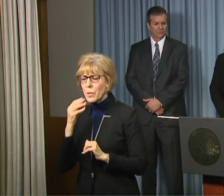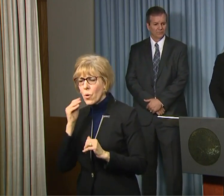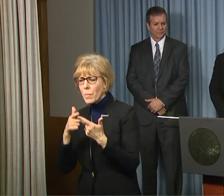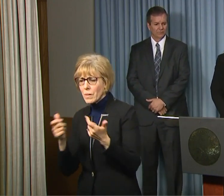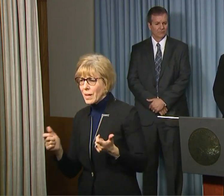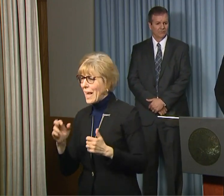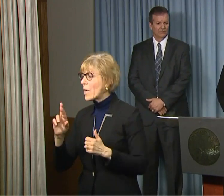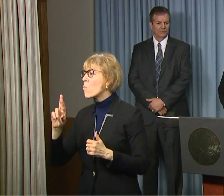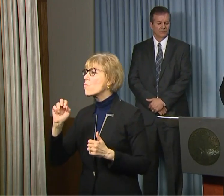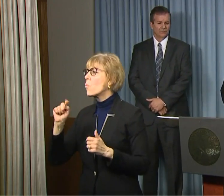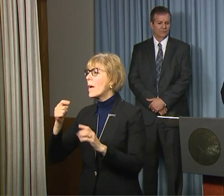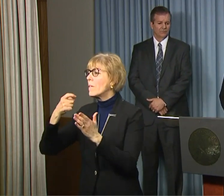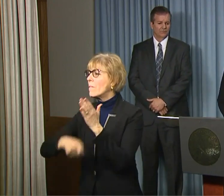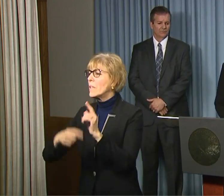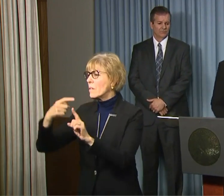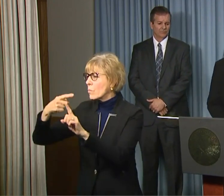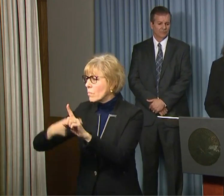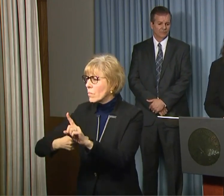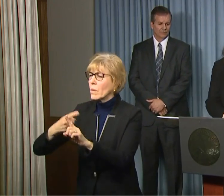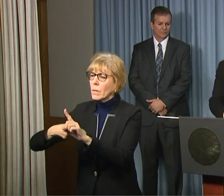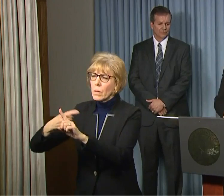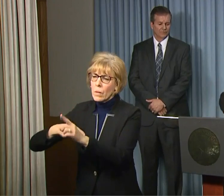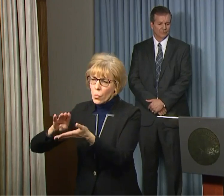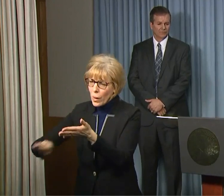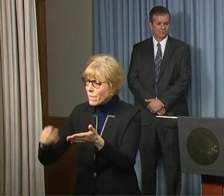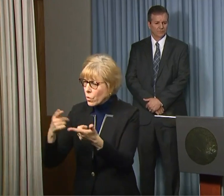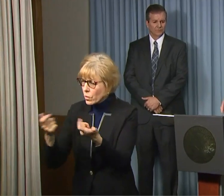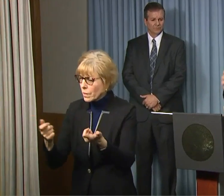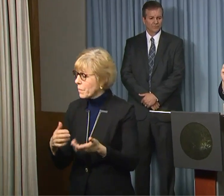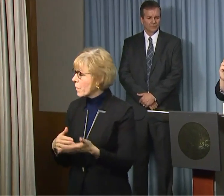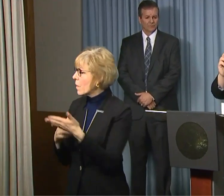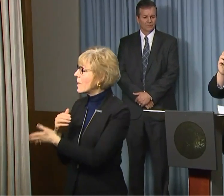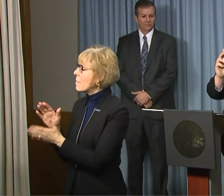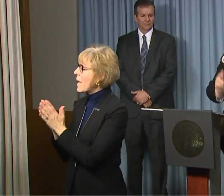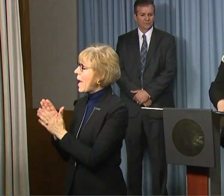Well, let me ask Britta to step forward and talk about that.